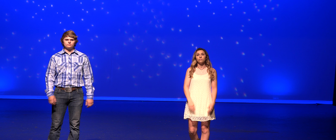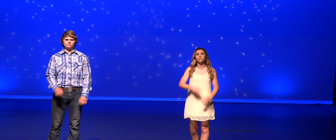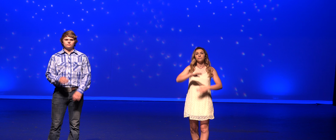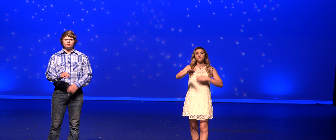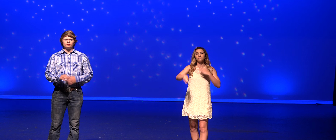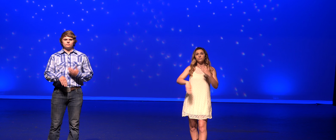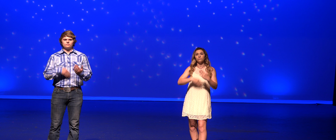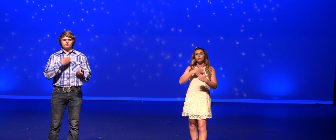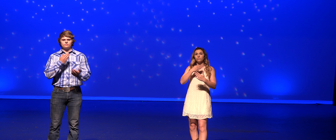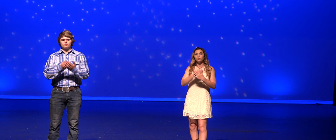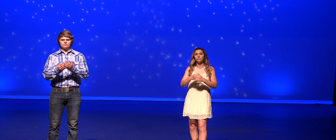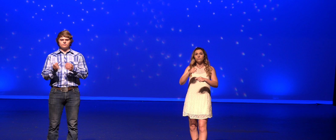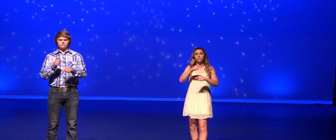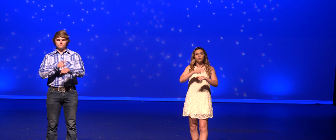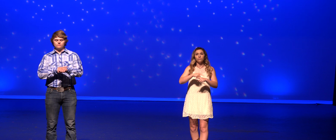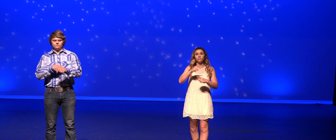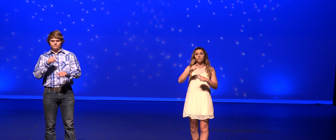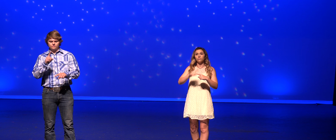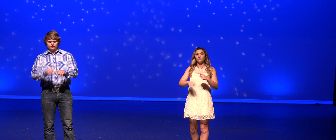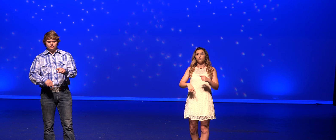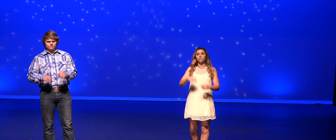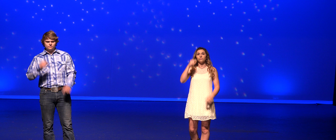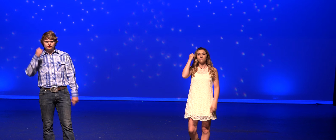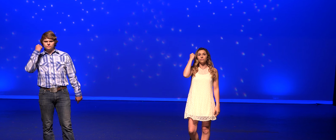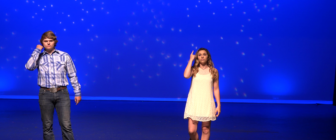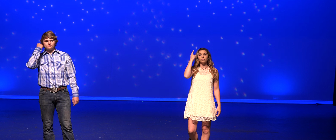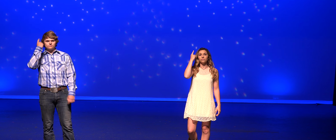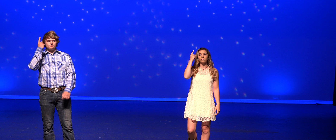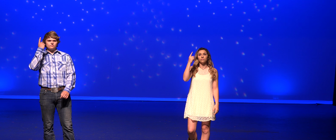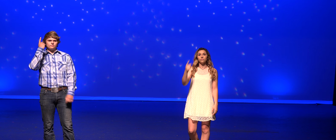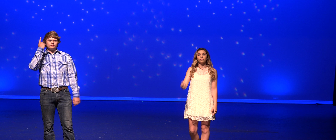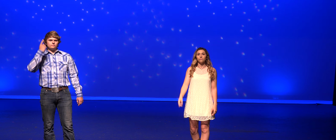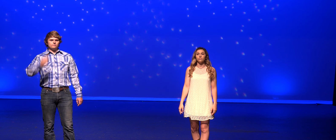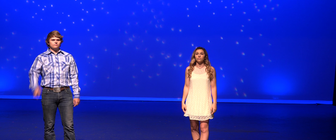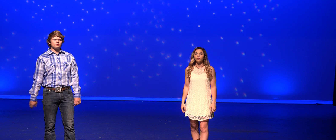For all the times I couldn't find the answers